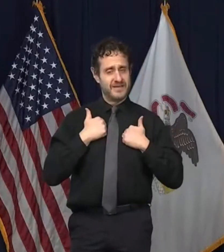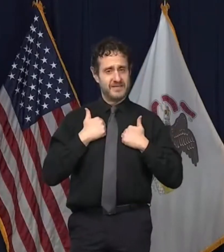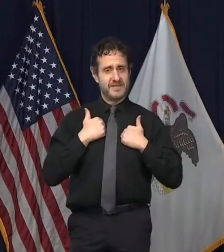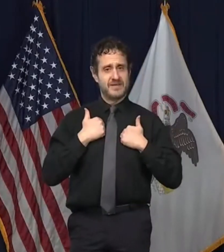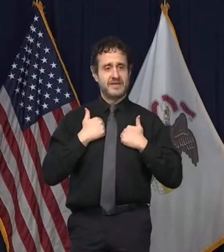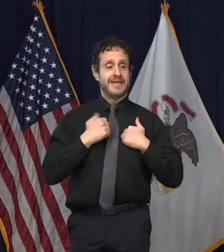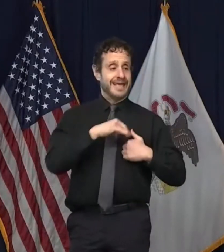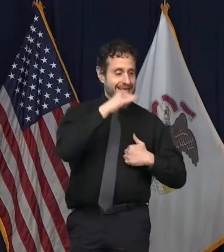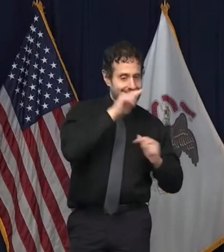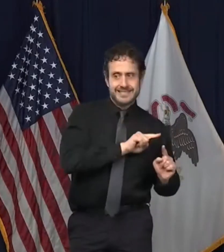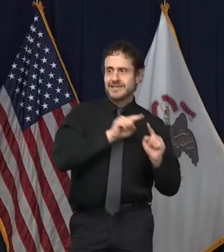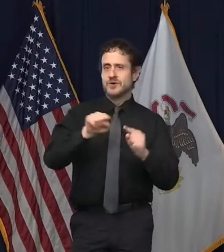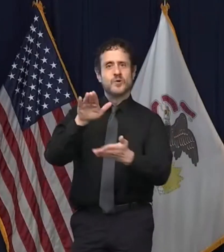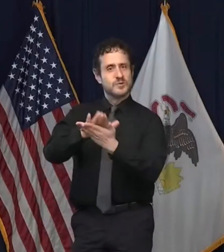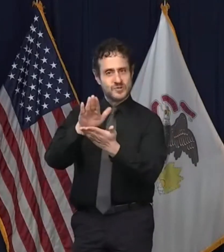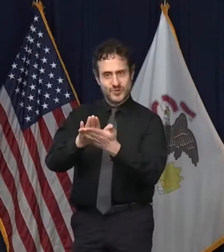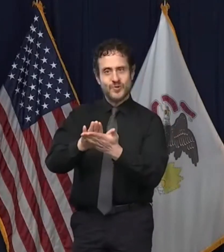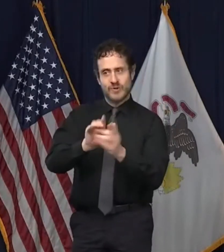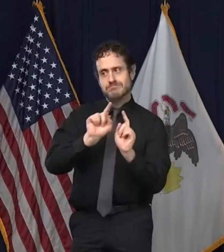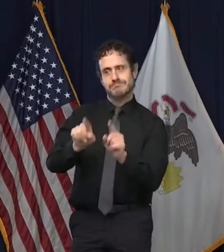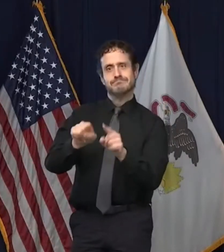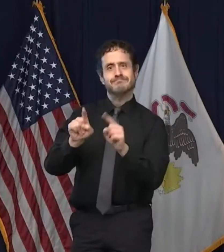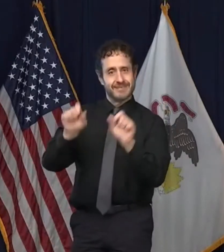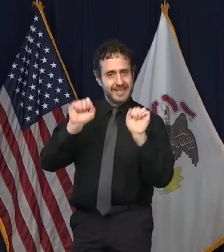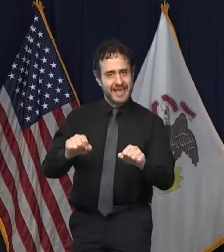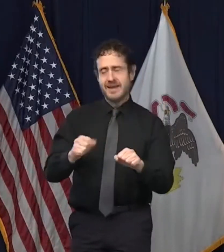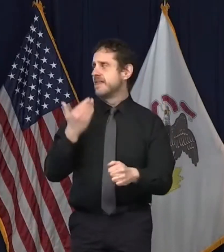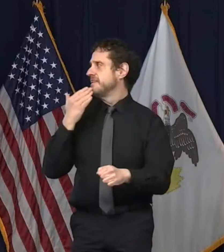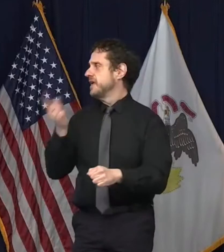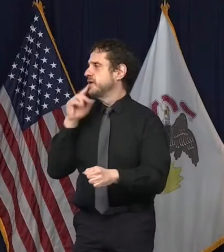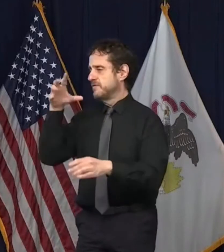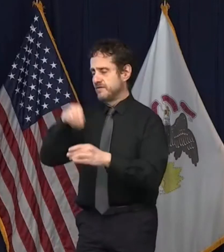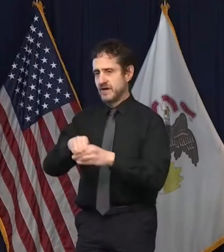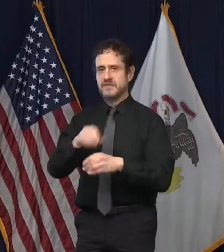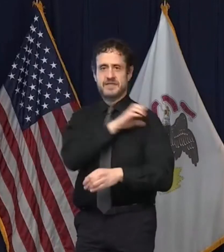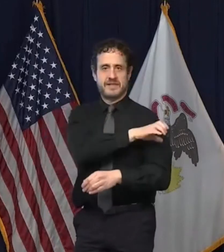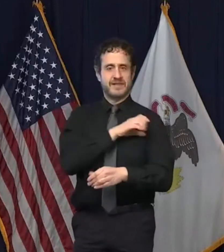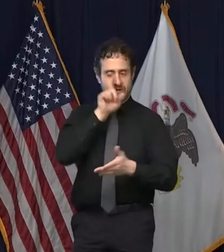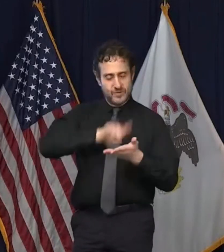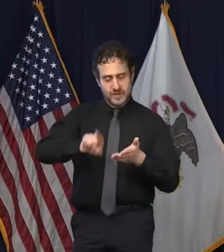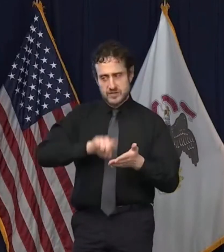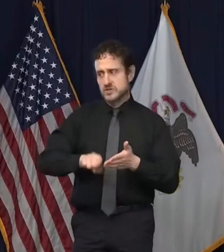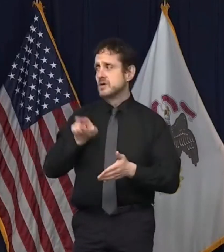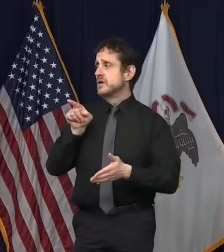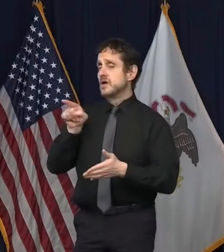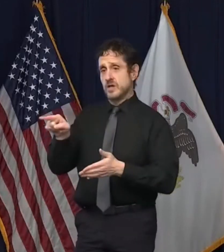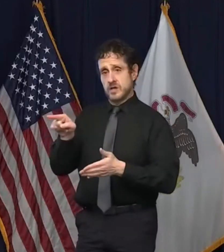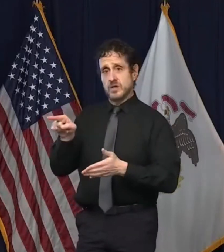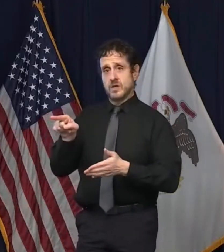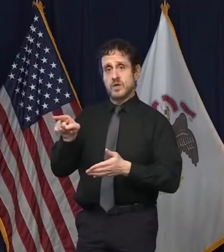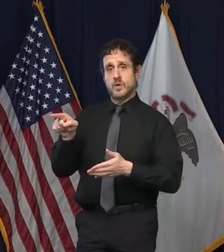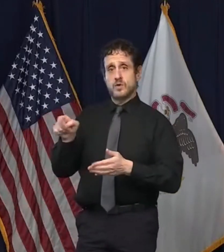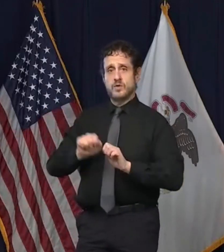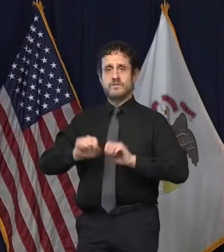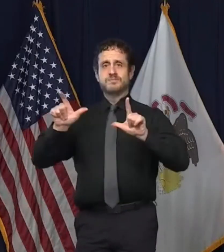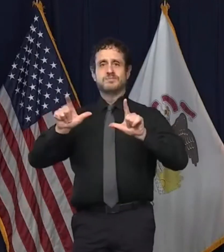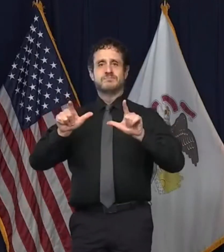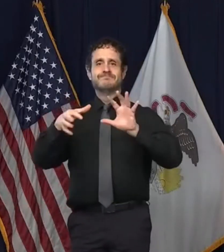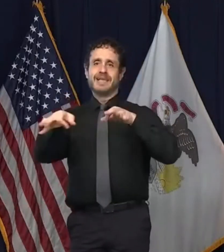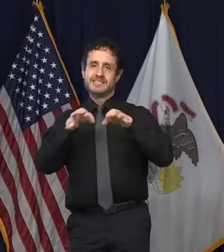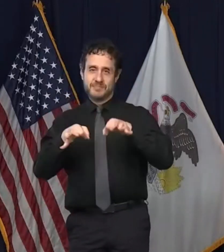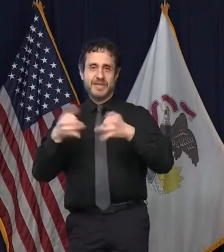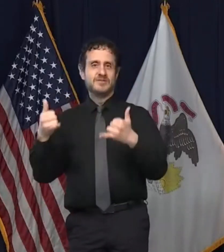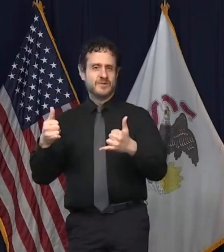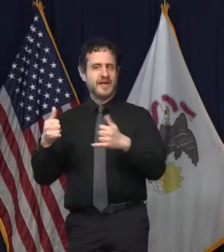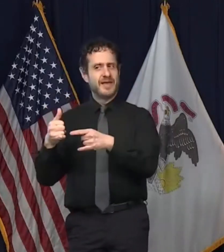in school all the time. Thank you for your participation in the clinical trial. I think you have accomplished with your visit today more than we